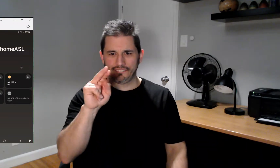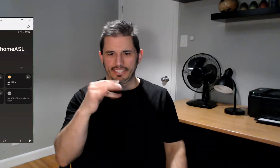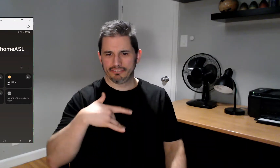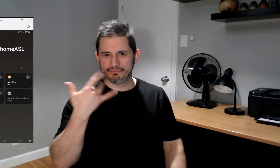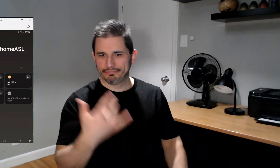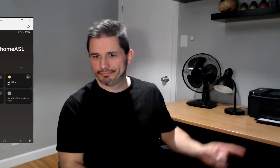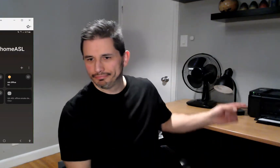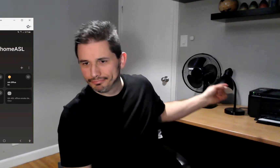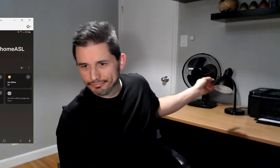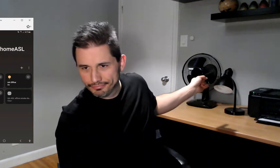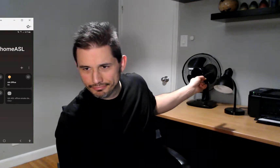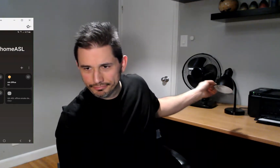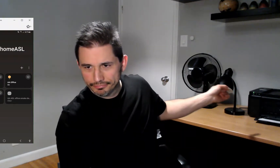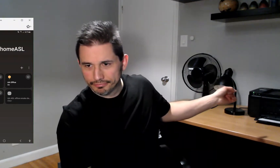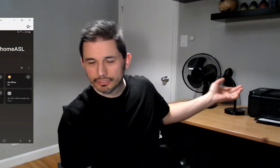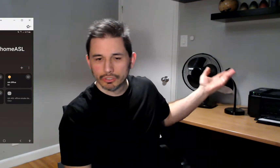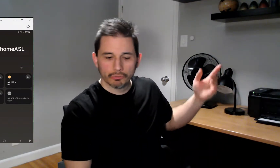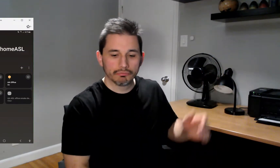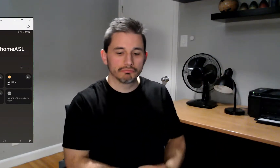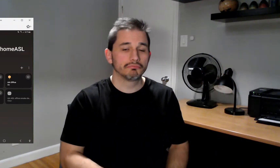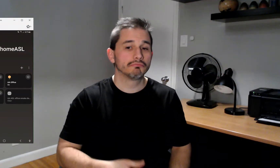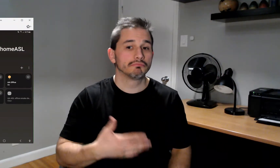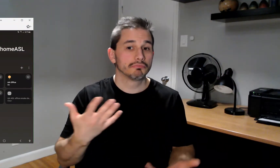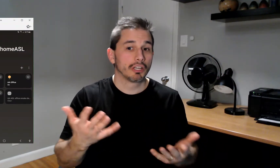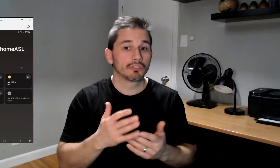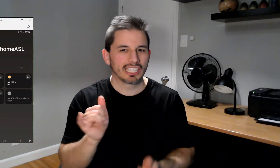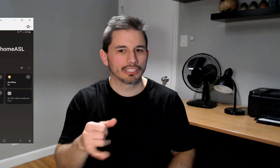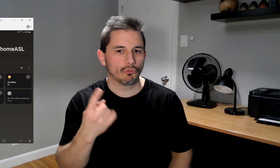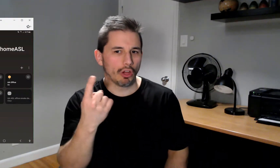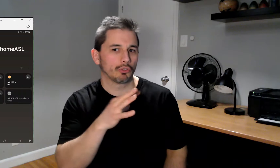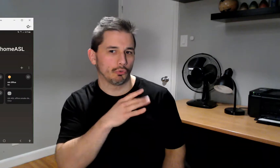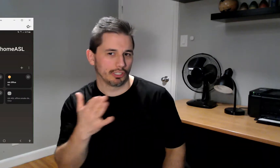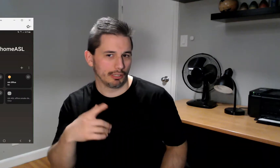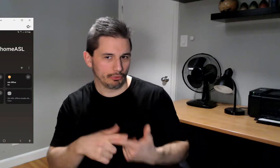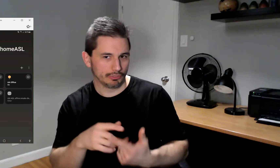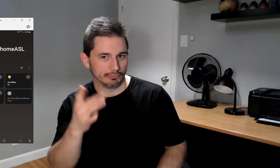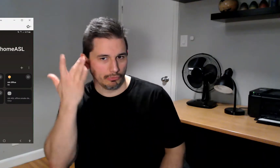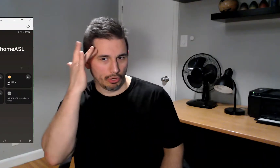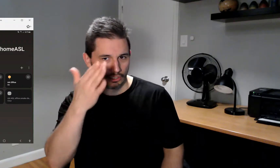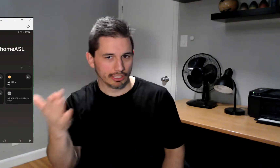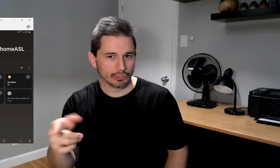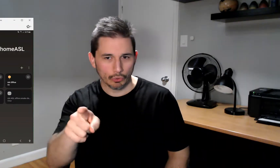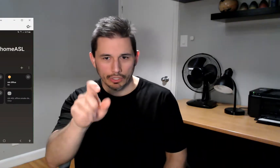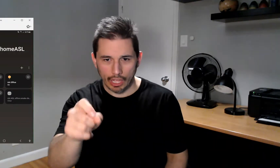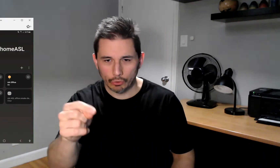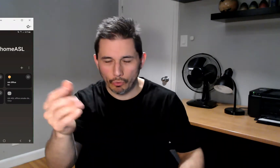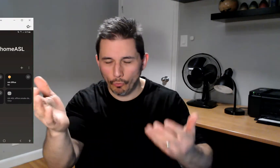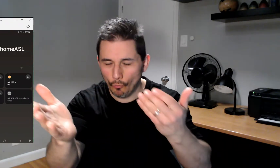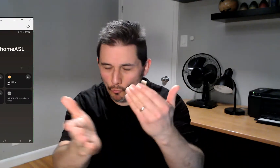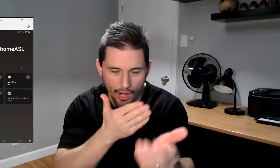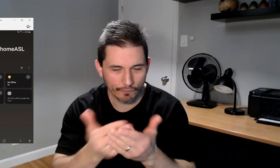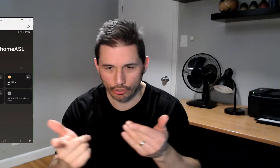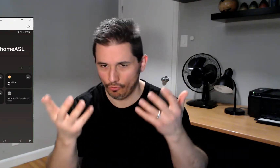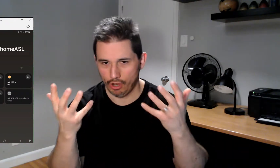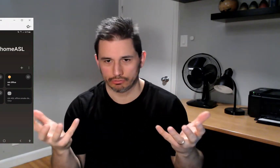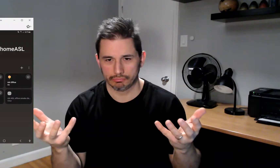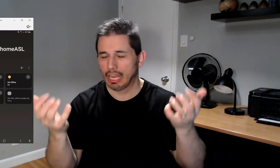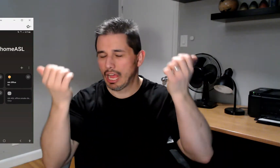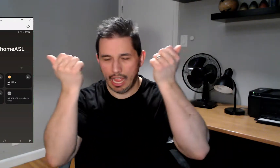You might be thinking, what's that fan doing here? Well, that's one really cool thing about smart technology. You can do whatever you want